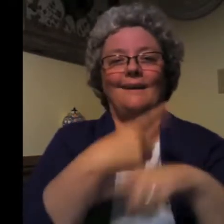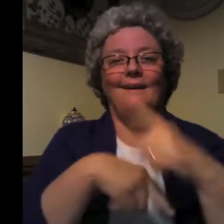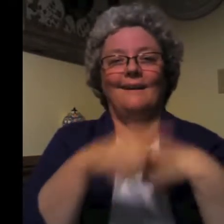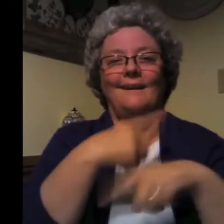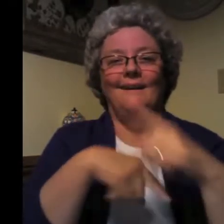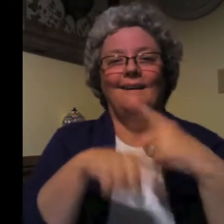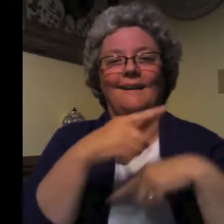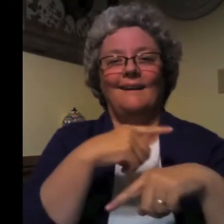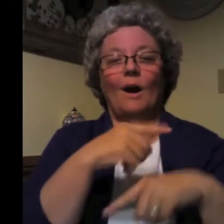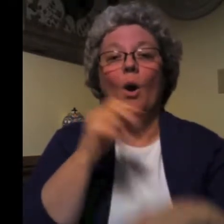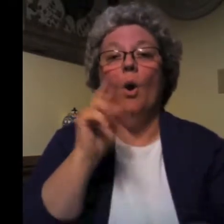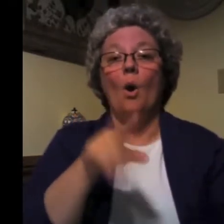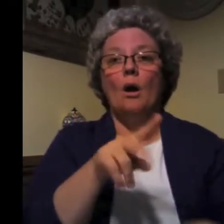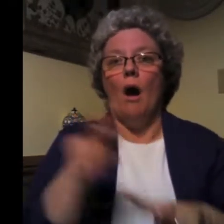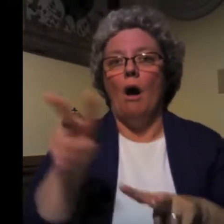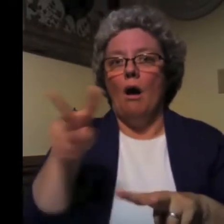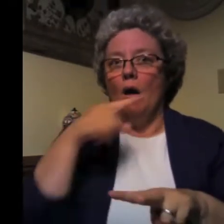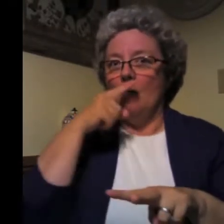sign language,